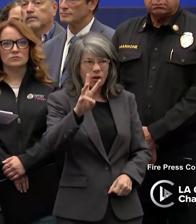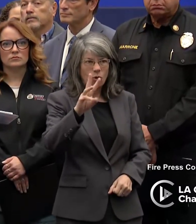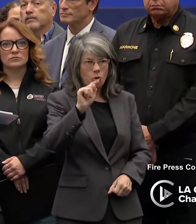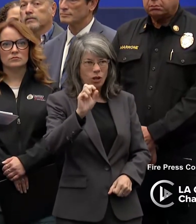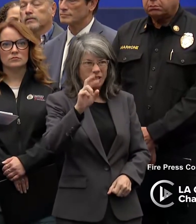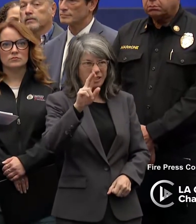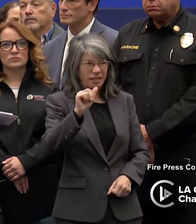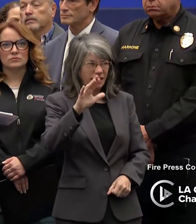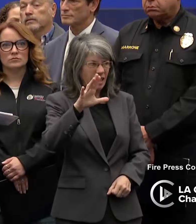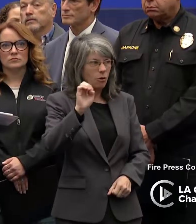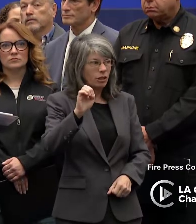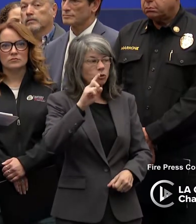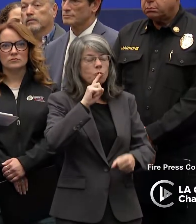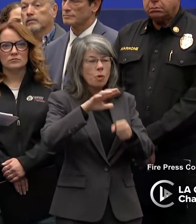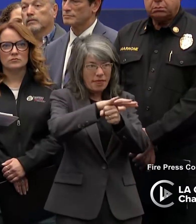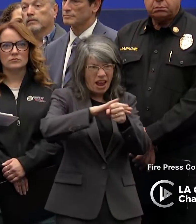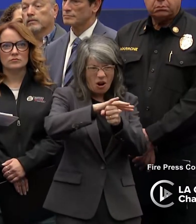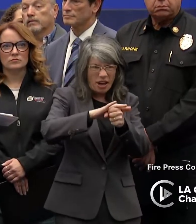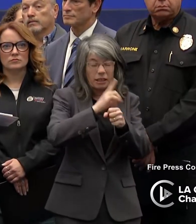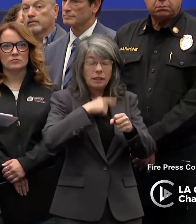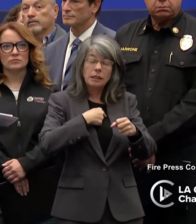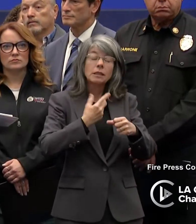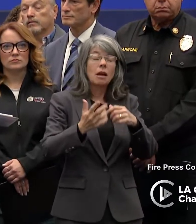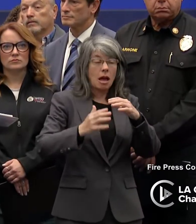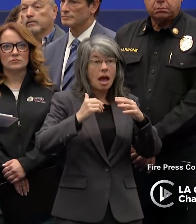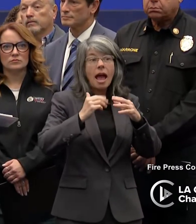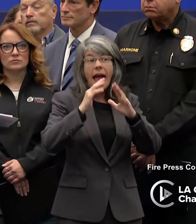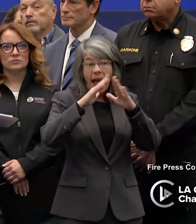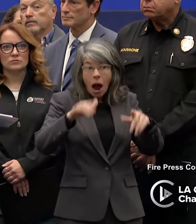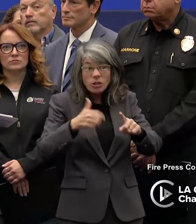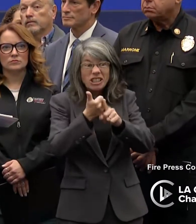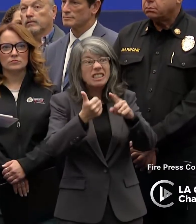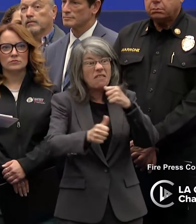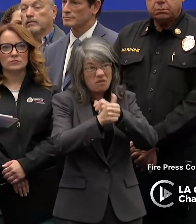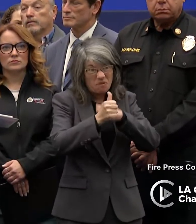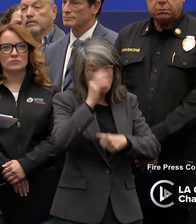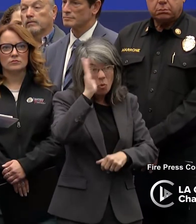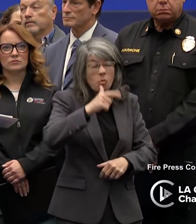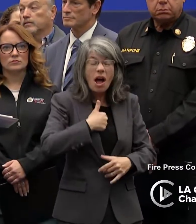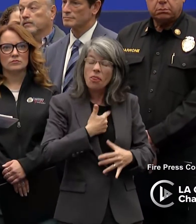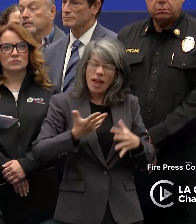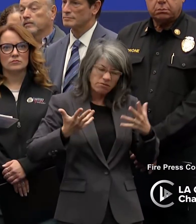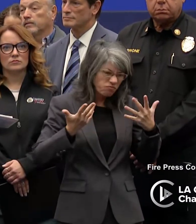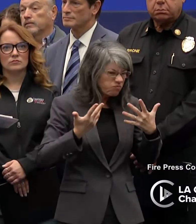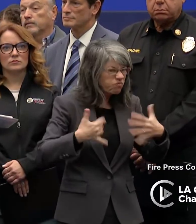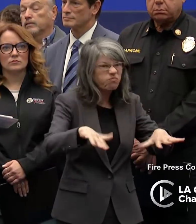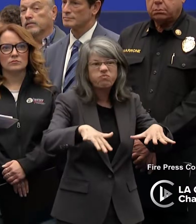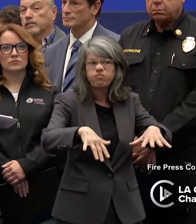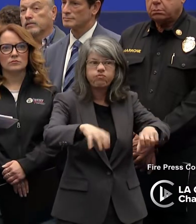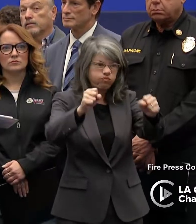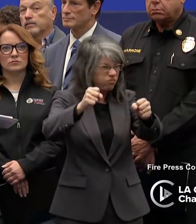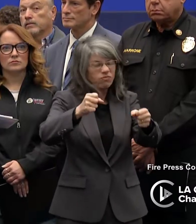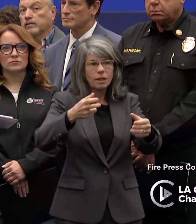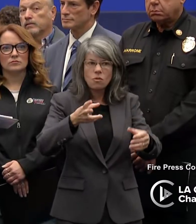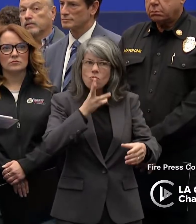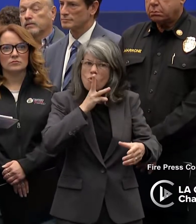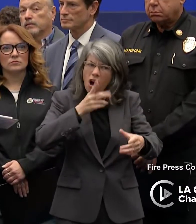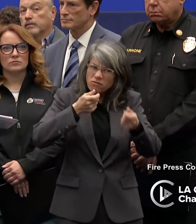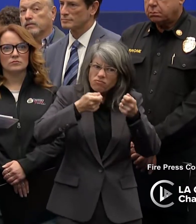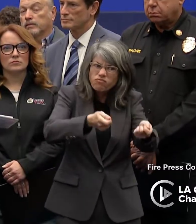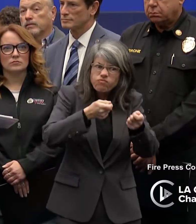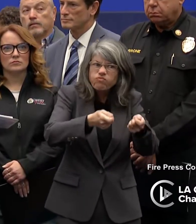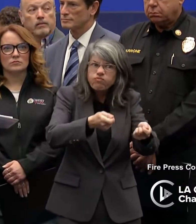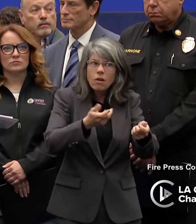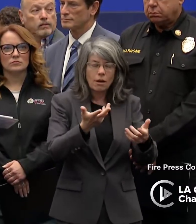with structures that were threatened. Firefighters responded and aggressively attacked this fire. I am pleased